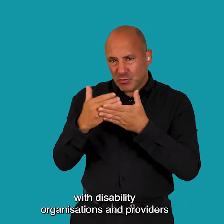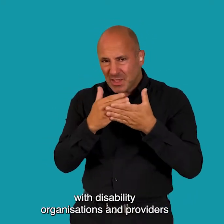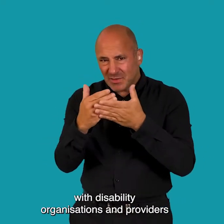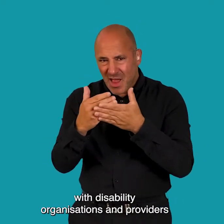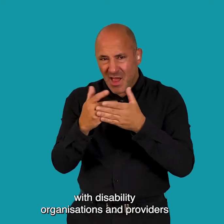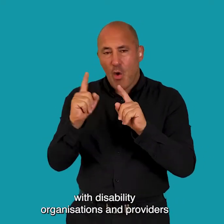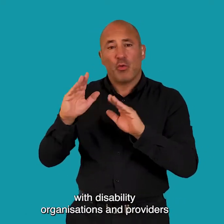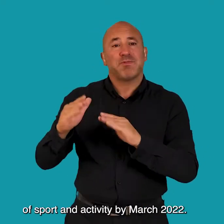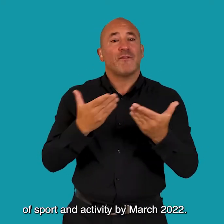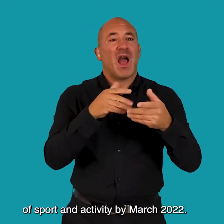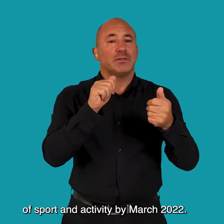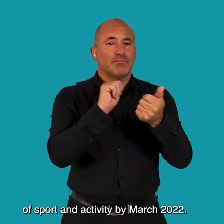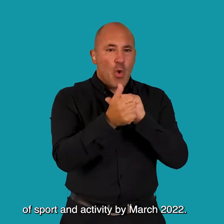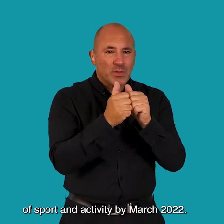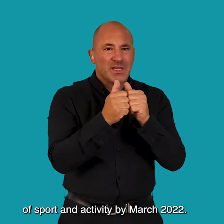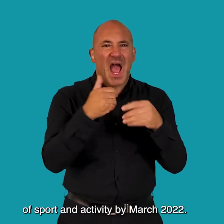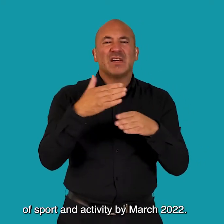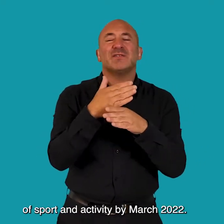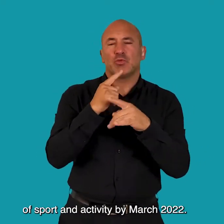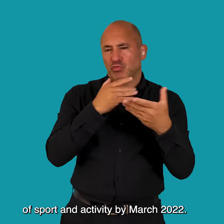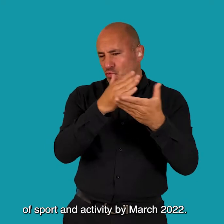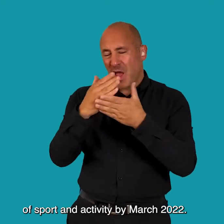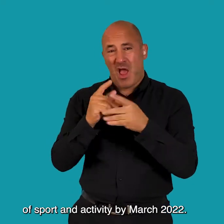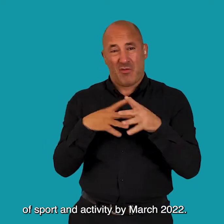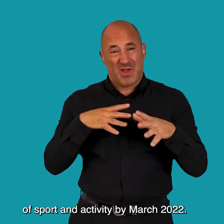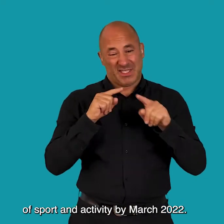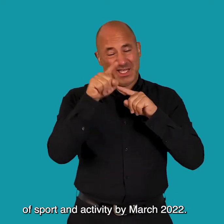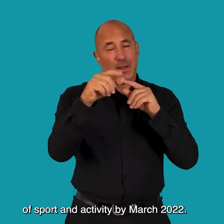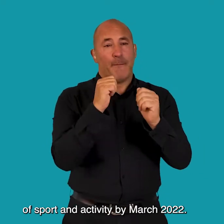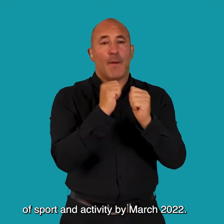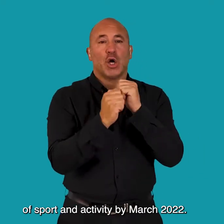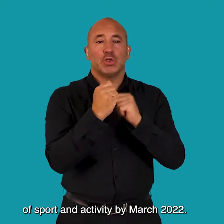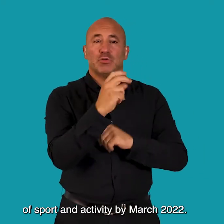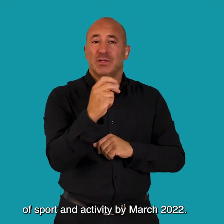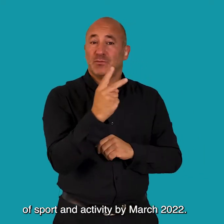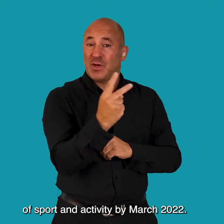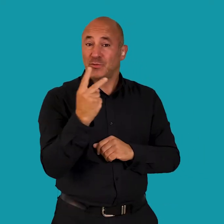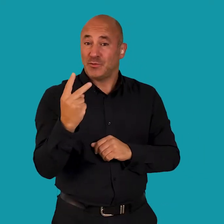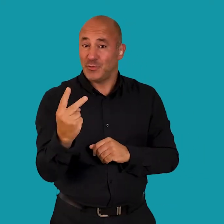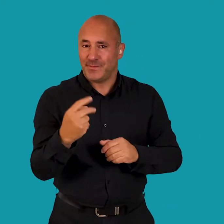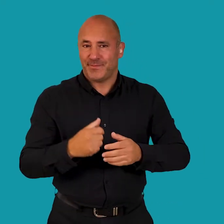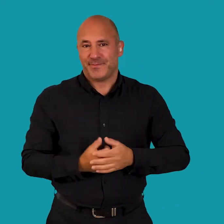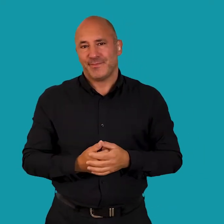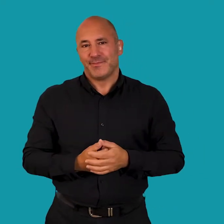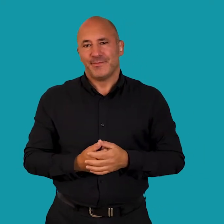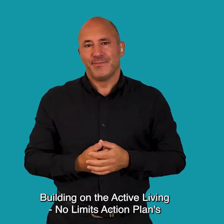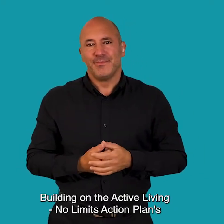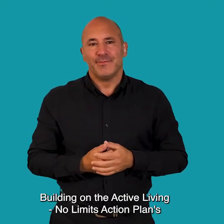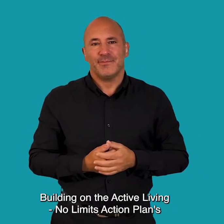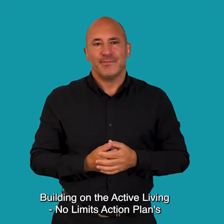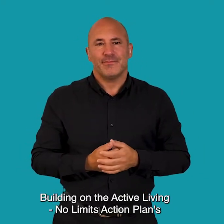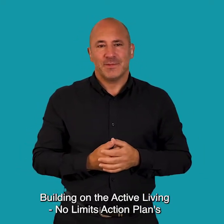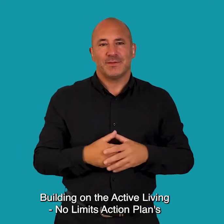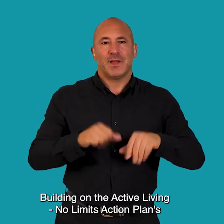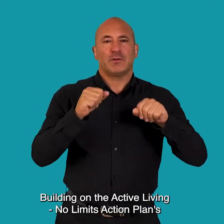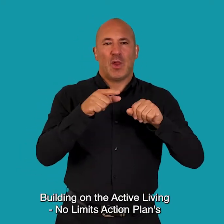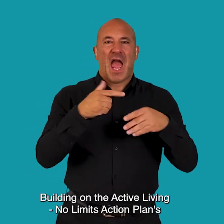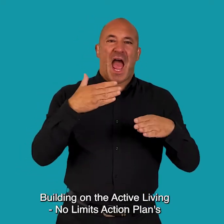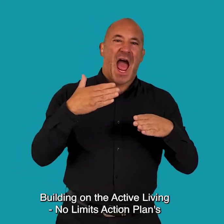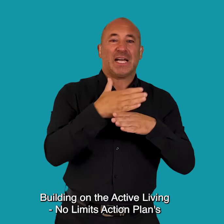and providers of sport and activity by March 2022. Building on the Active Living No